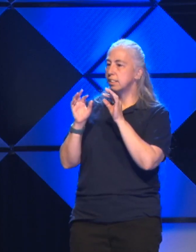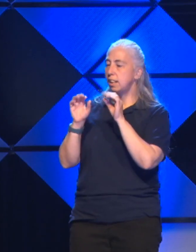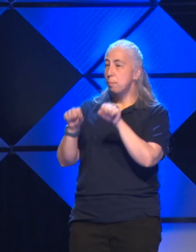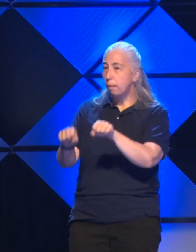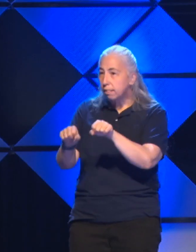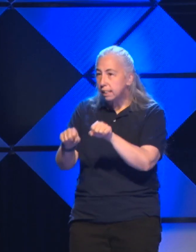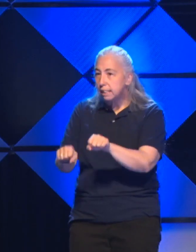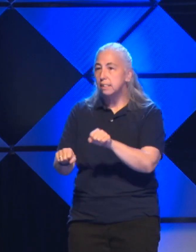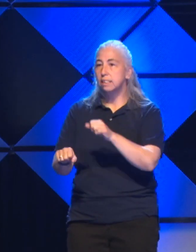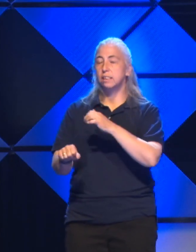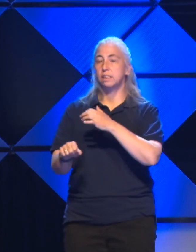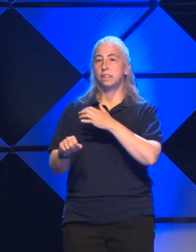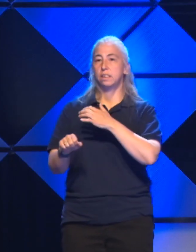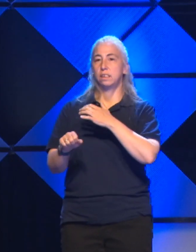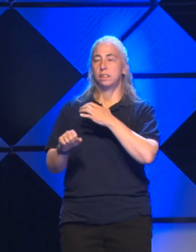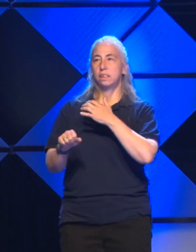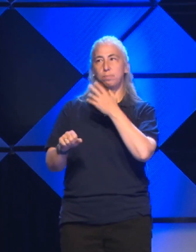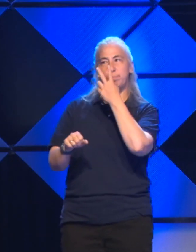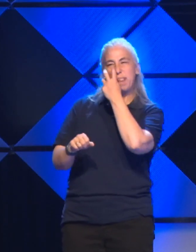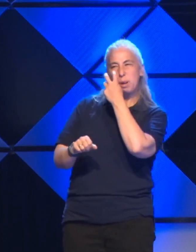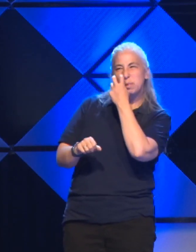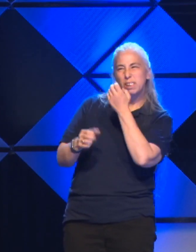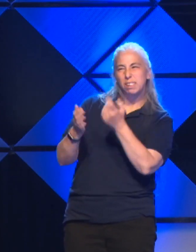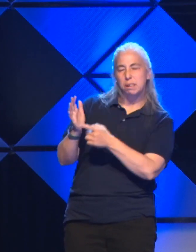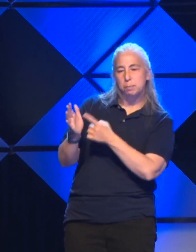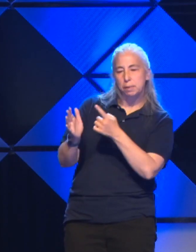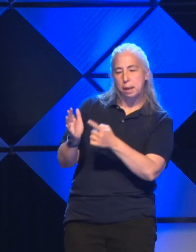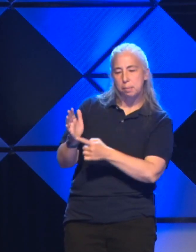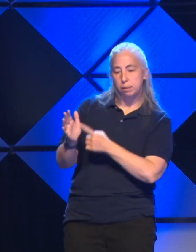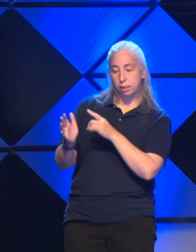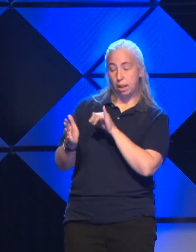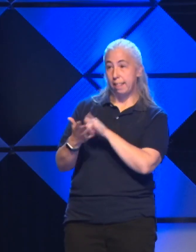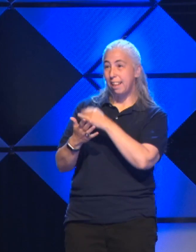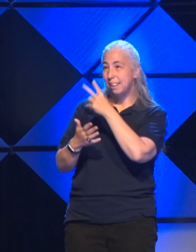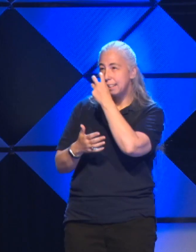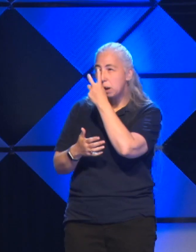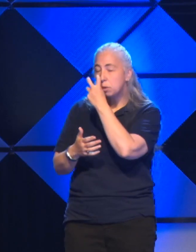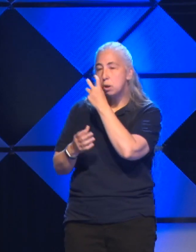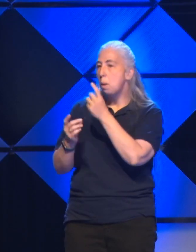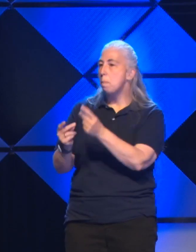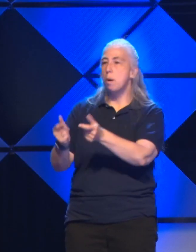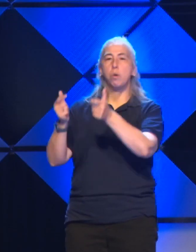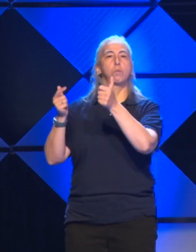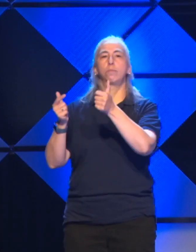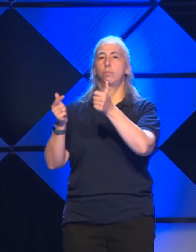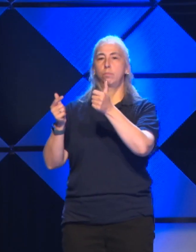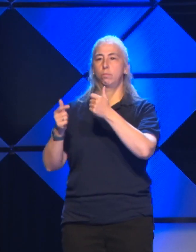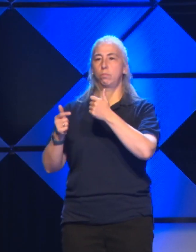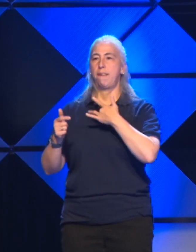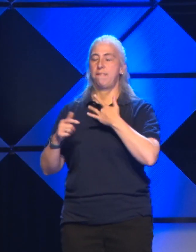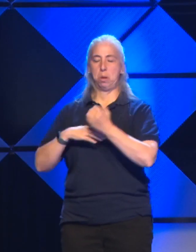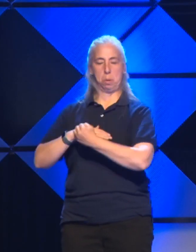abilities. I doubt, and that doubt creates immediately a low self-esteem.